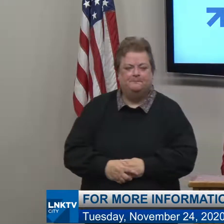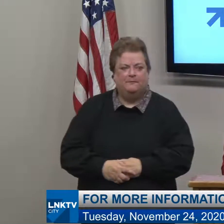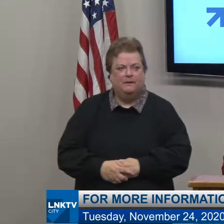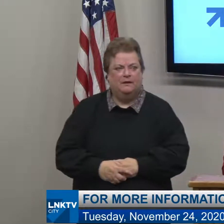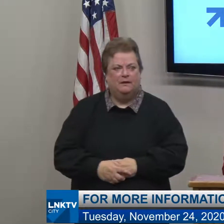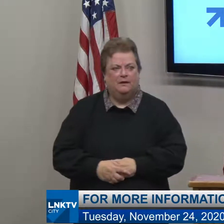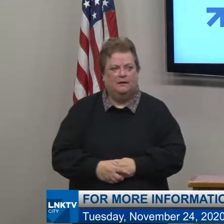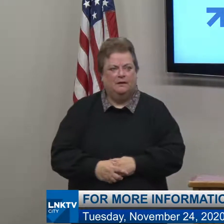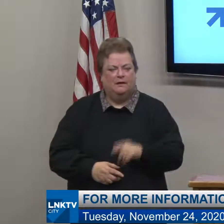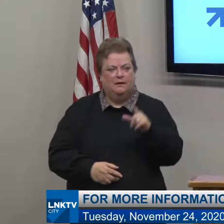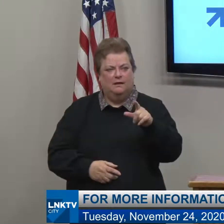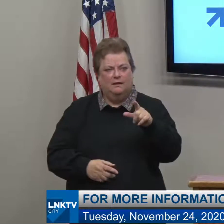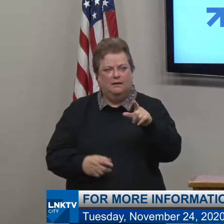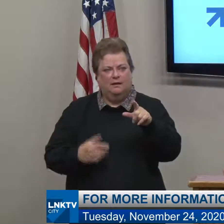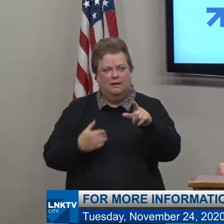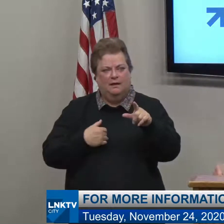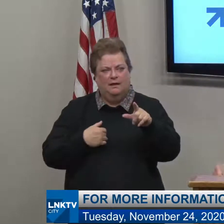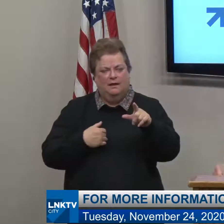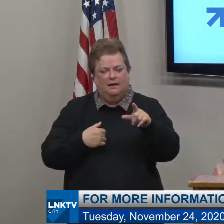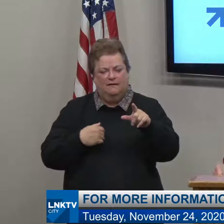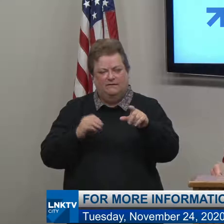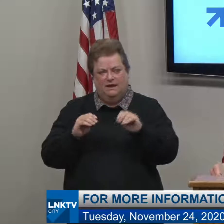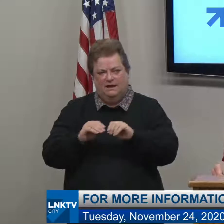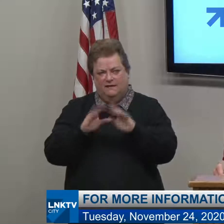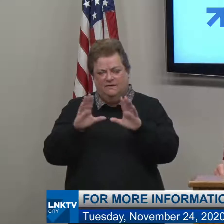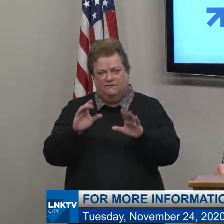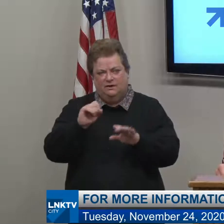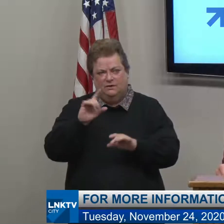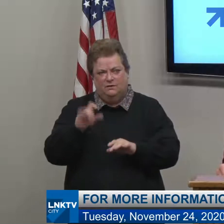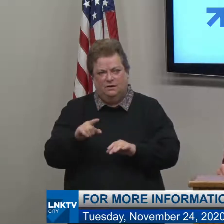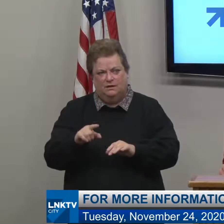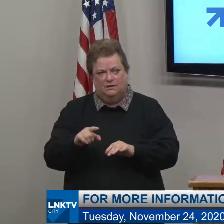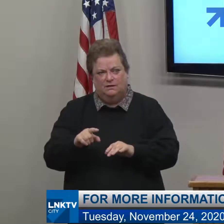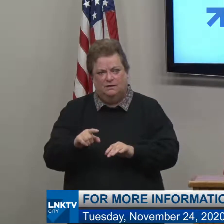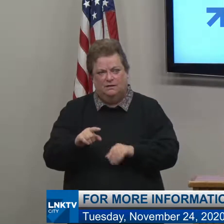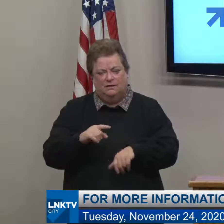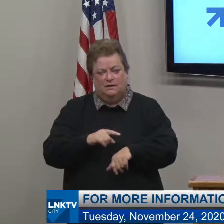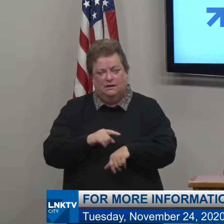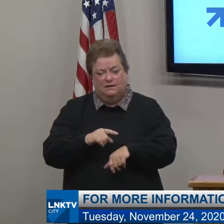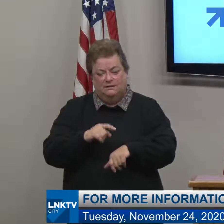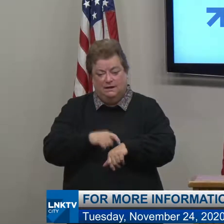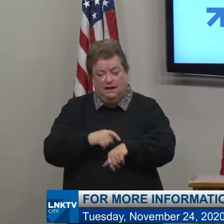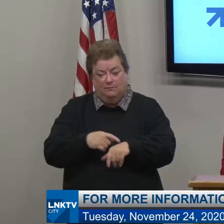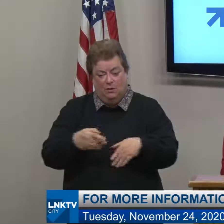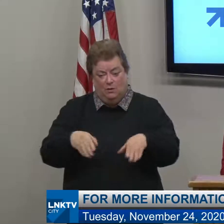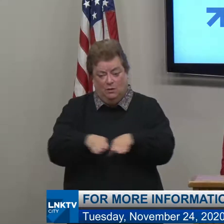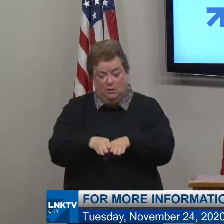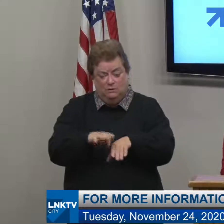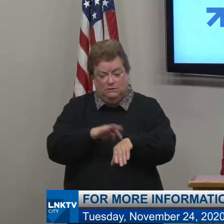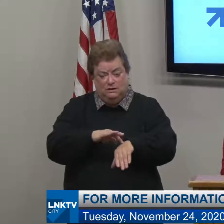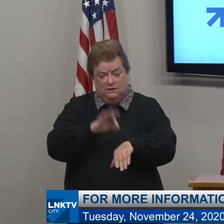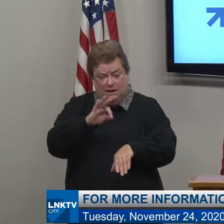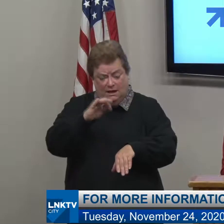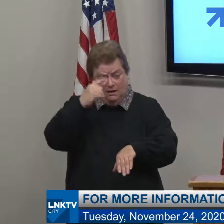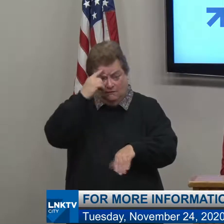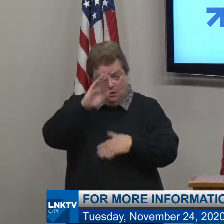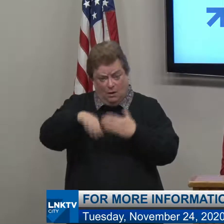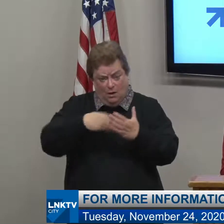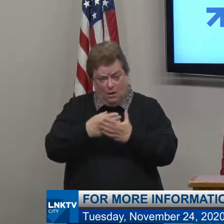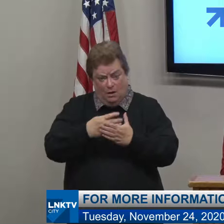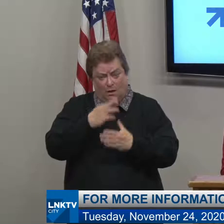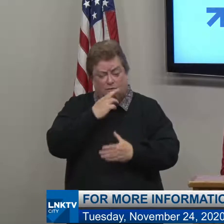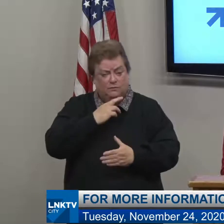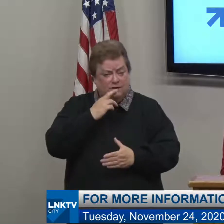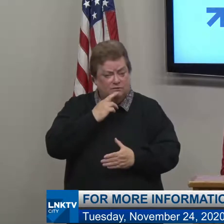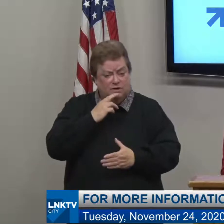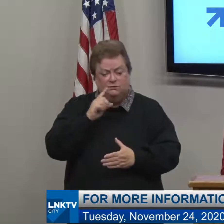I have a clarification here. The 9 p.m. closing time, does that apply to all restaurants or only those with